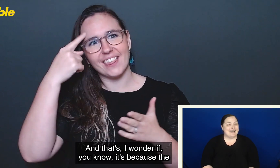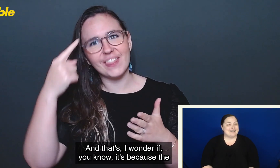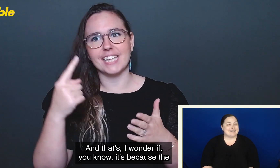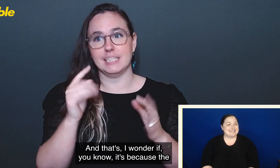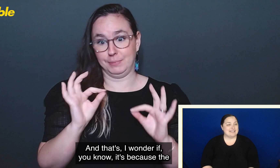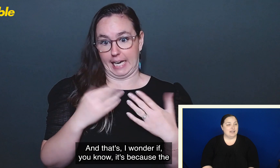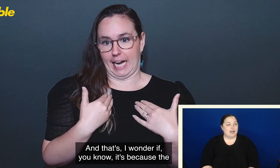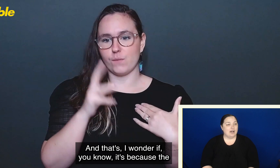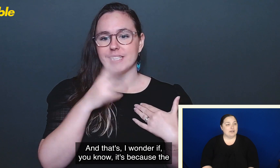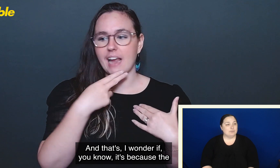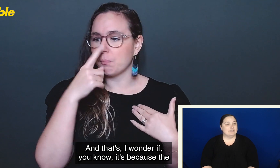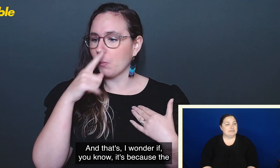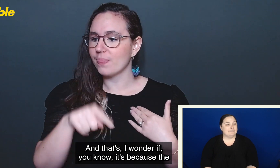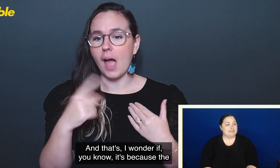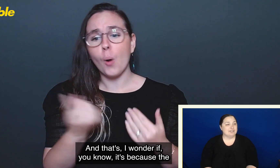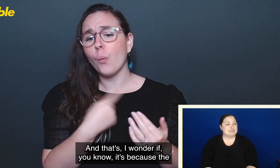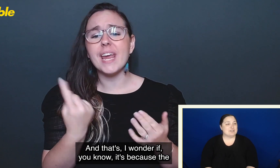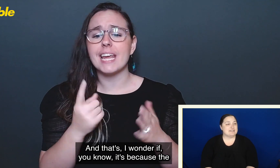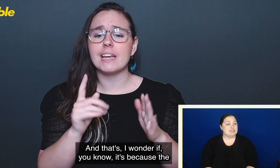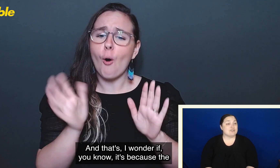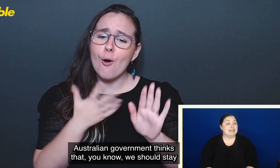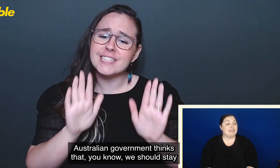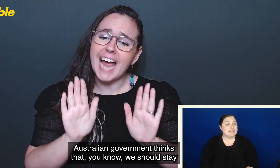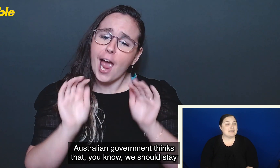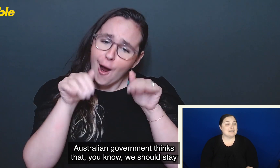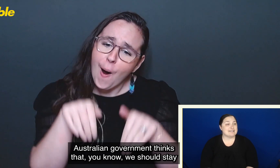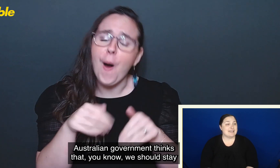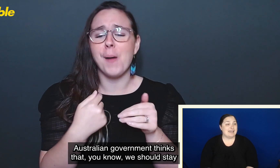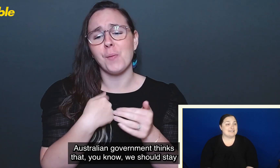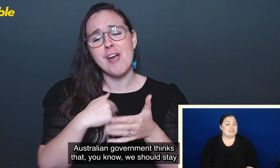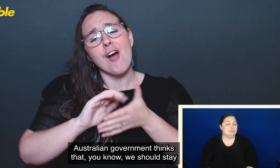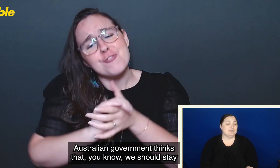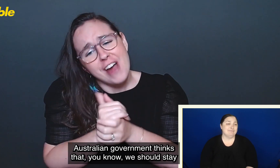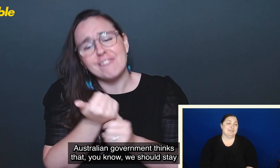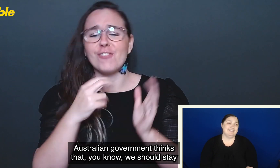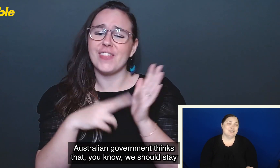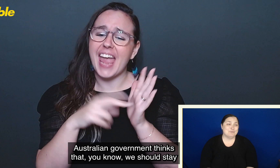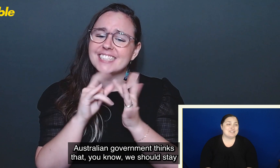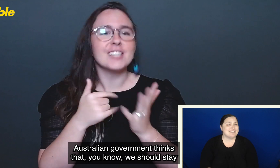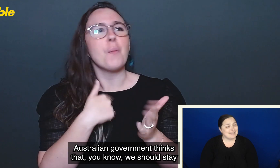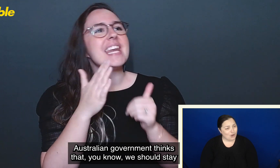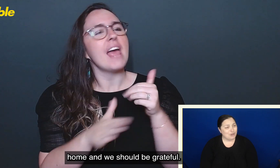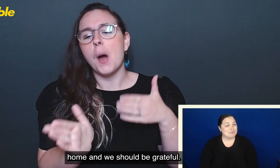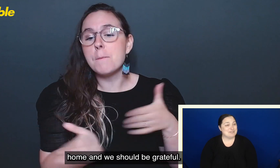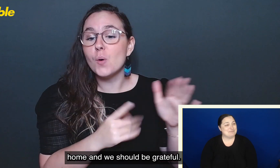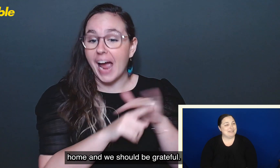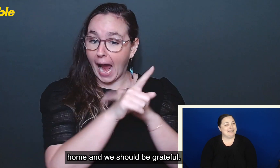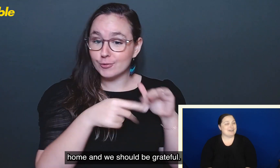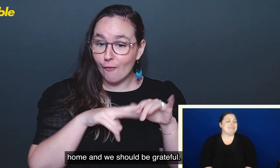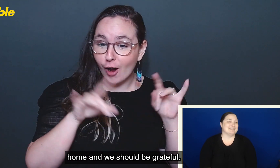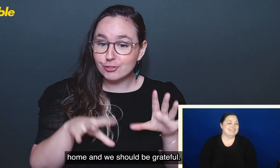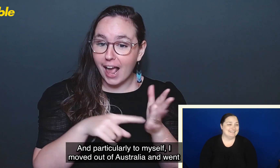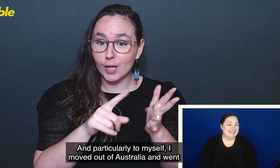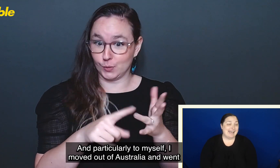Absolutely. And I wonder if, it's because the Australian government thinks that, we should stay home and we should